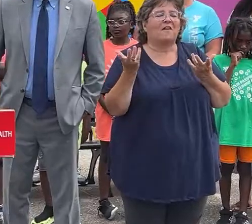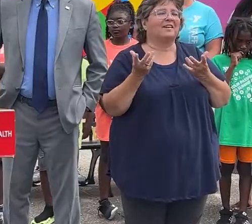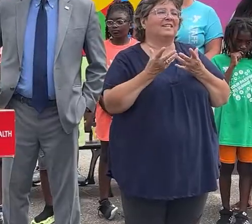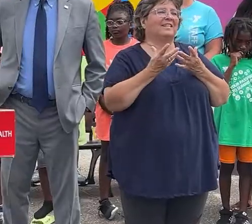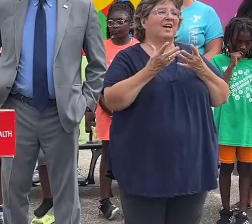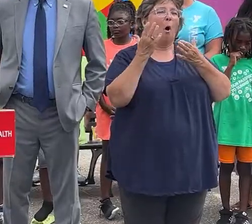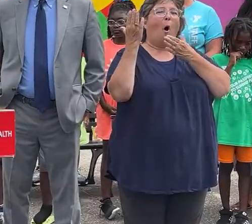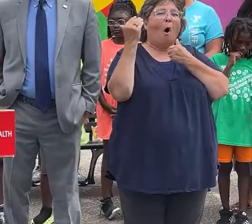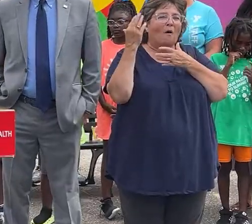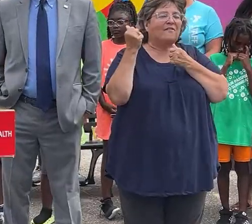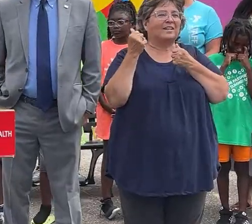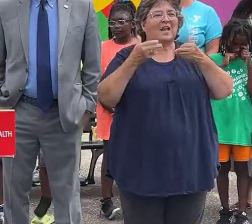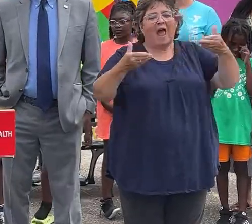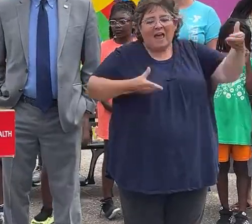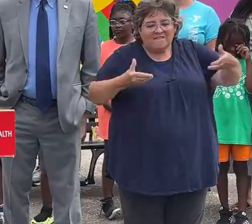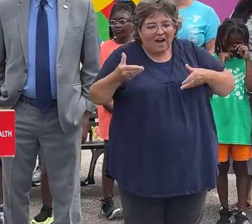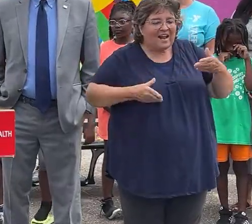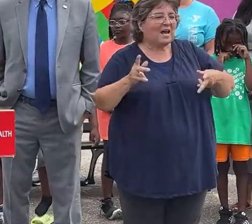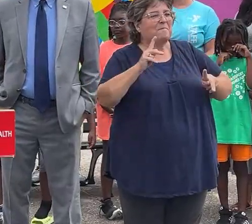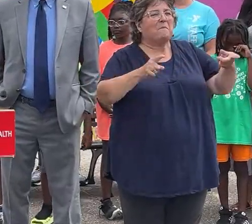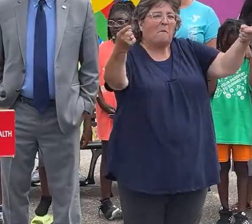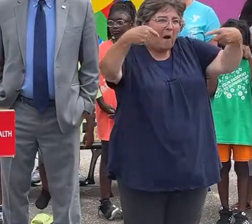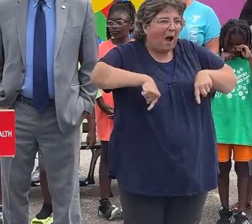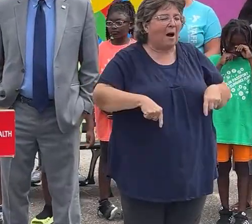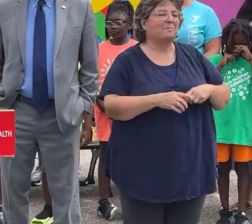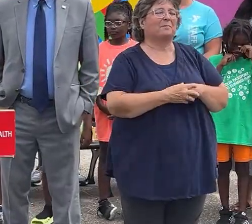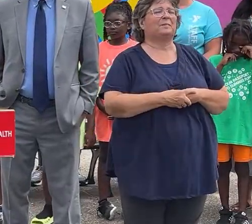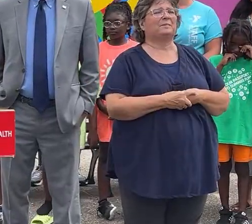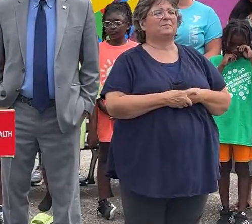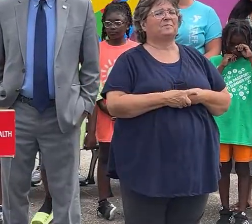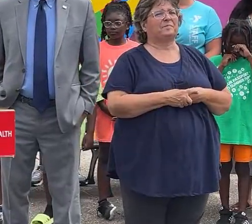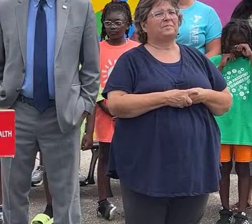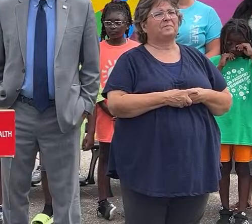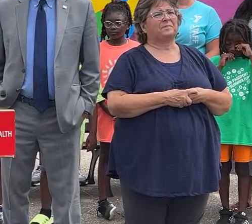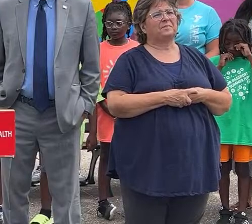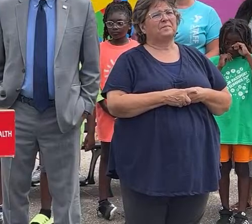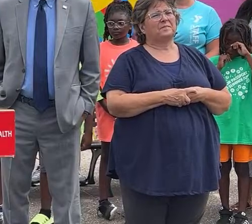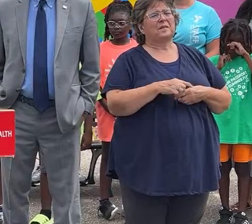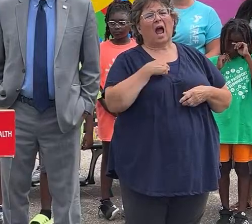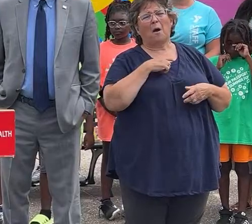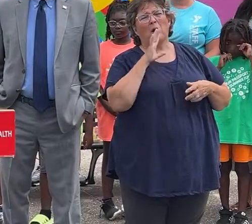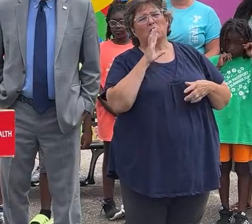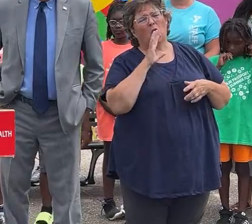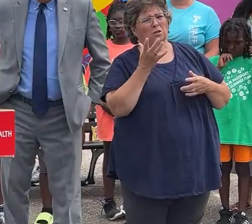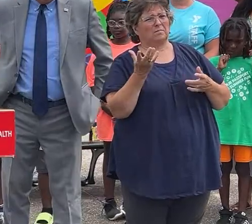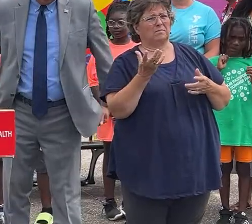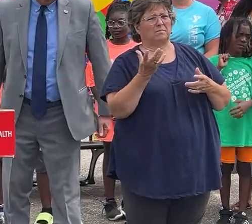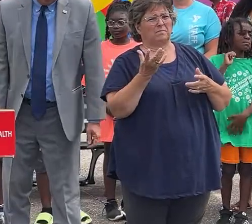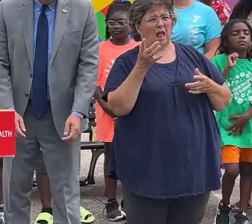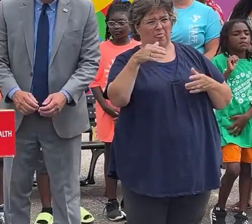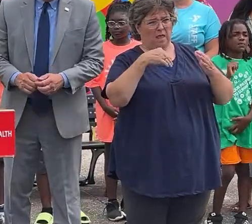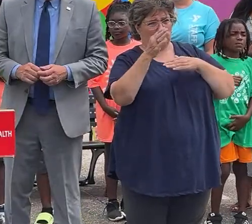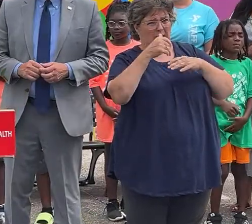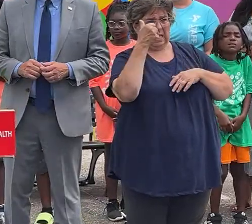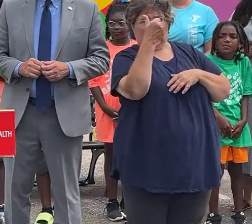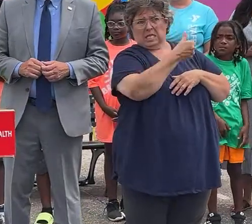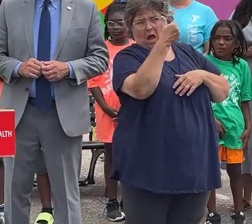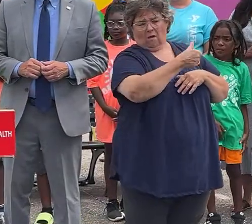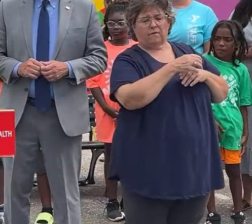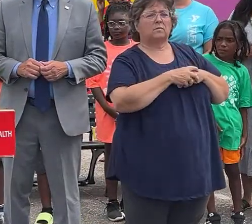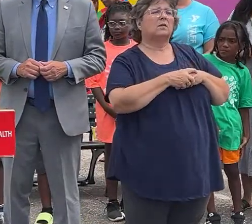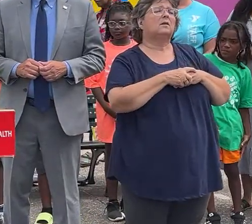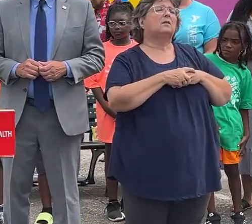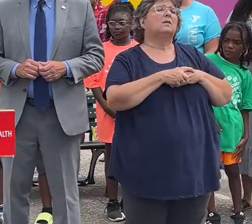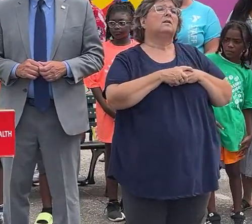so hopefully it's inviting and it'll bring people in. So I just want to talk a little bit about this building in particular.